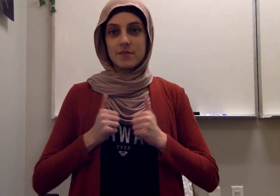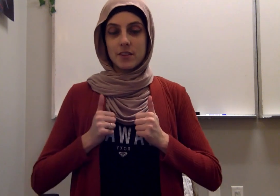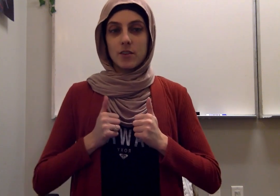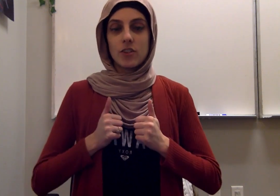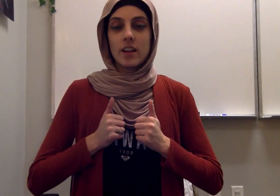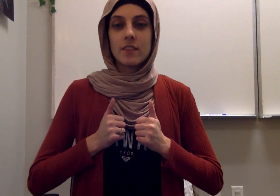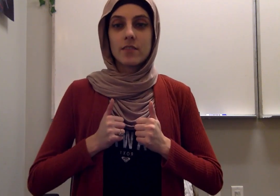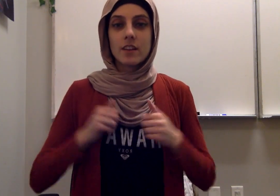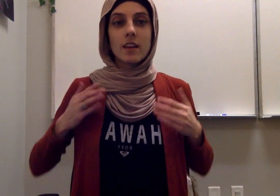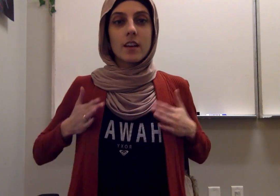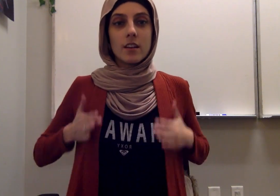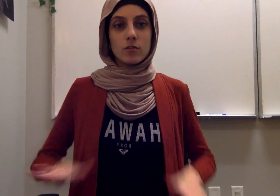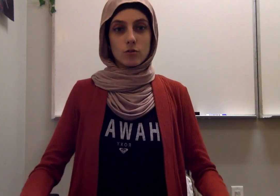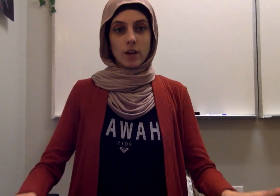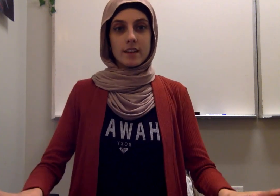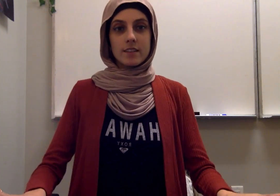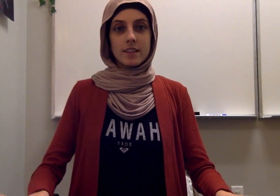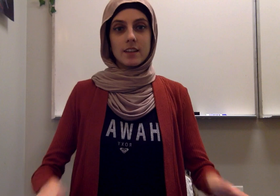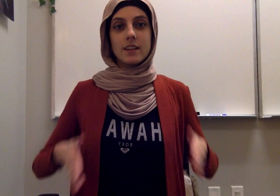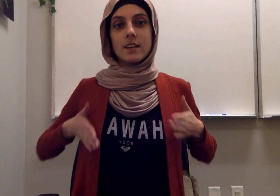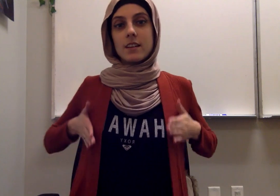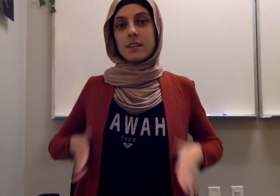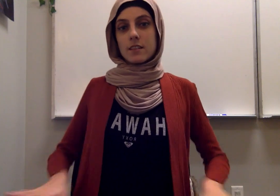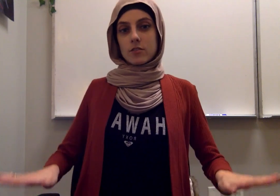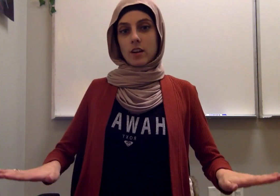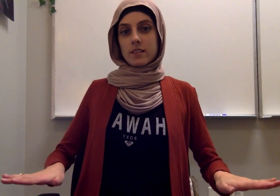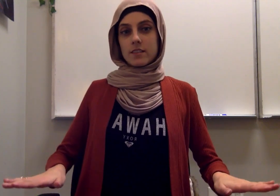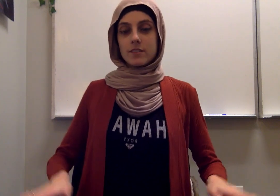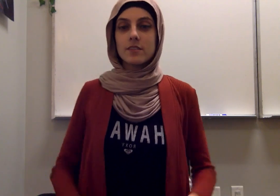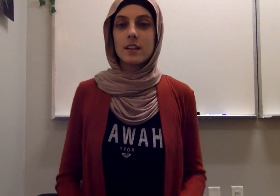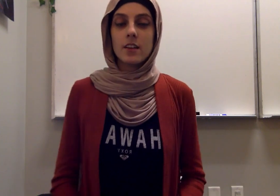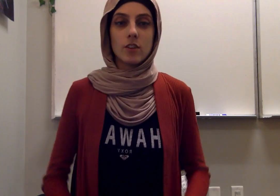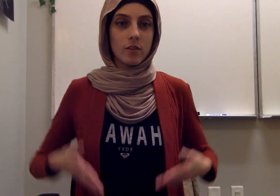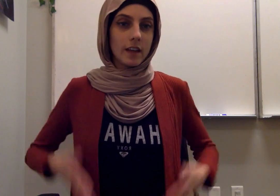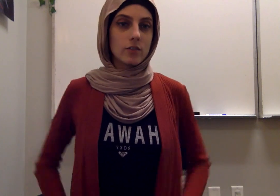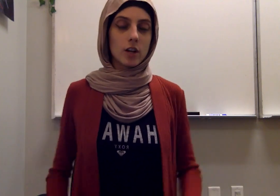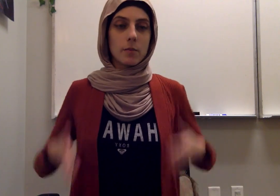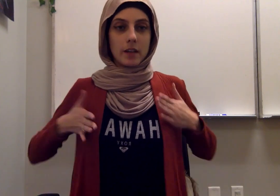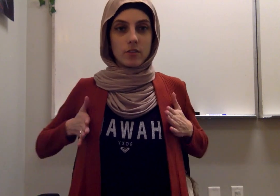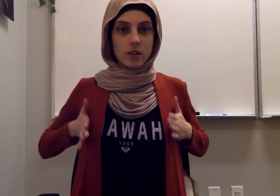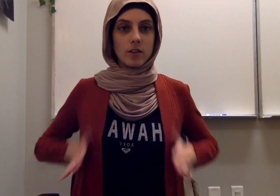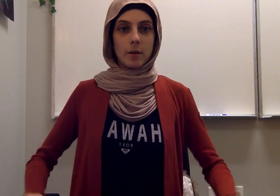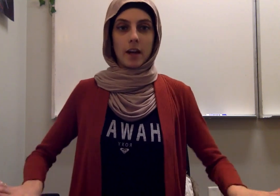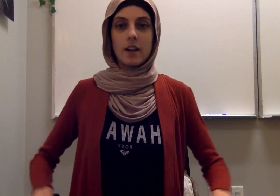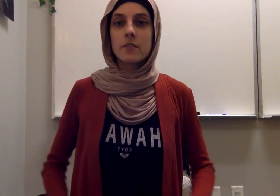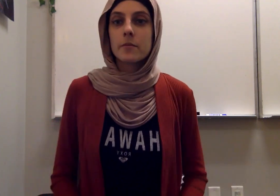Coat or jacket. Dress. Dress. So like skirt, but it starts up higher.